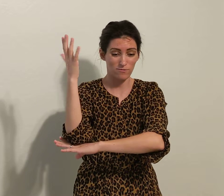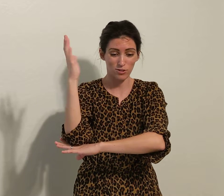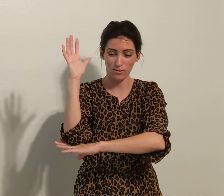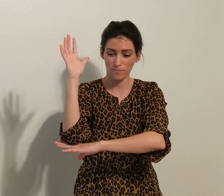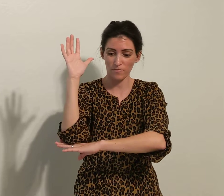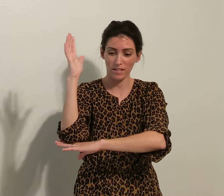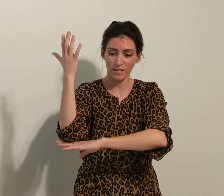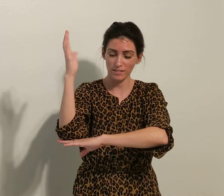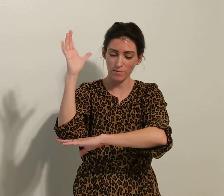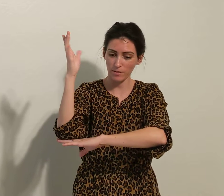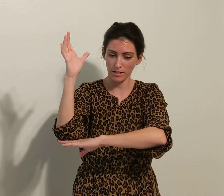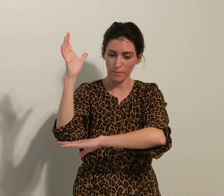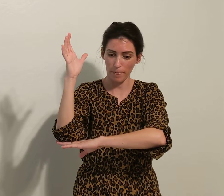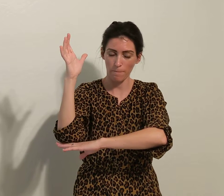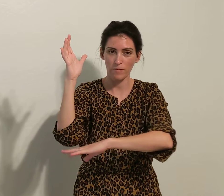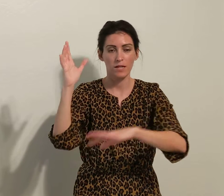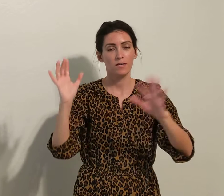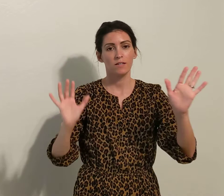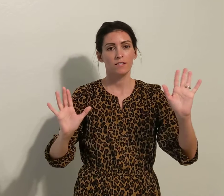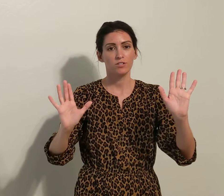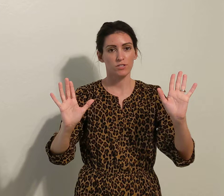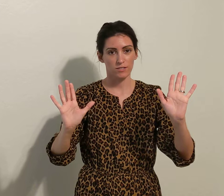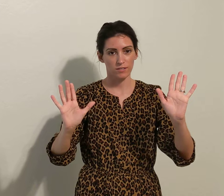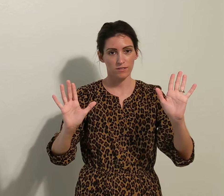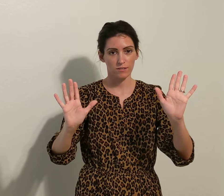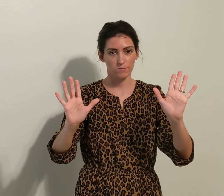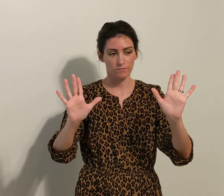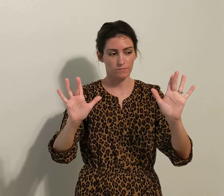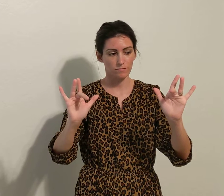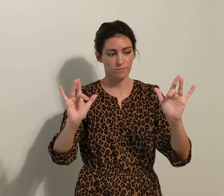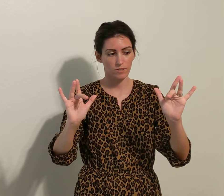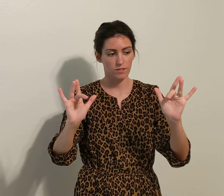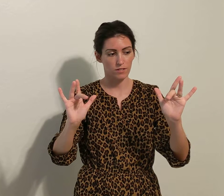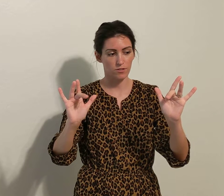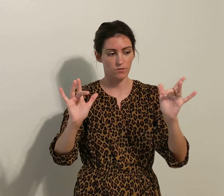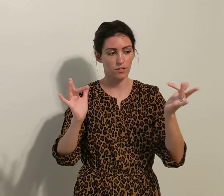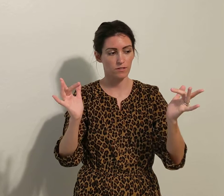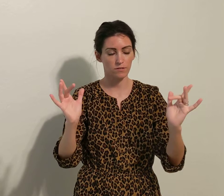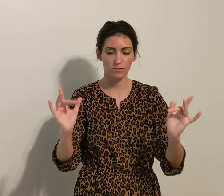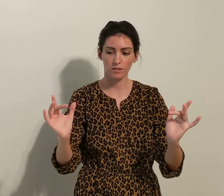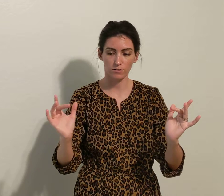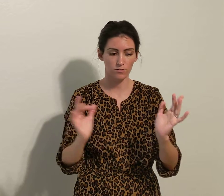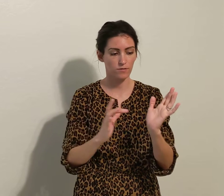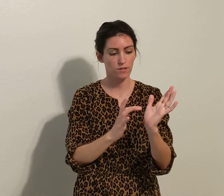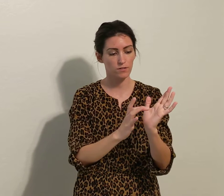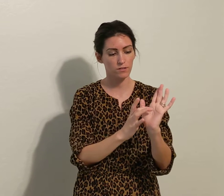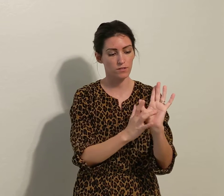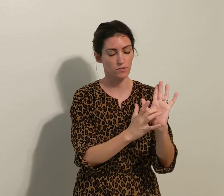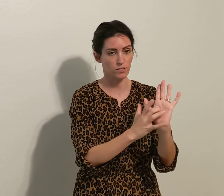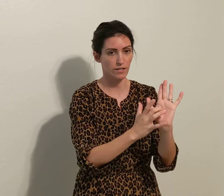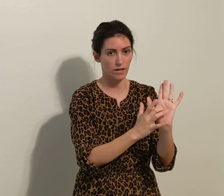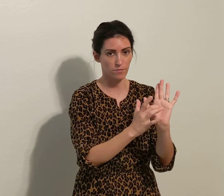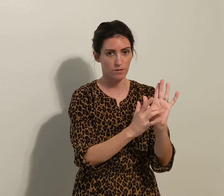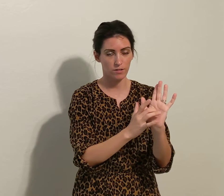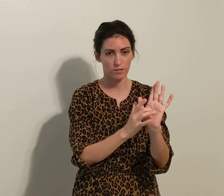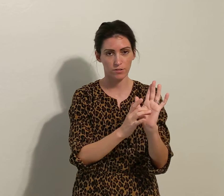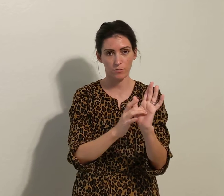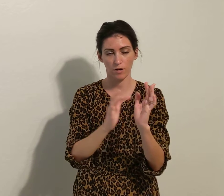first. Gethsemane, Jesus. You're going to take your two hands, you can take your two fingers, and you're going to tap into your